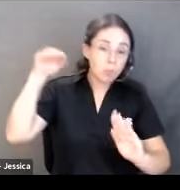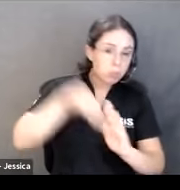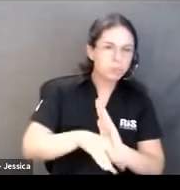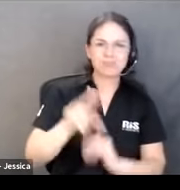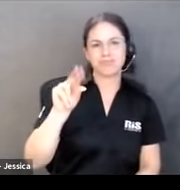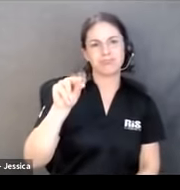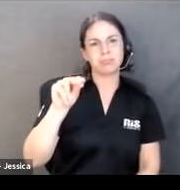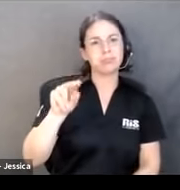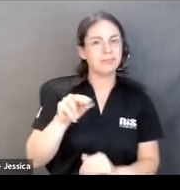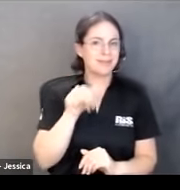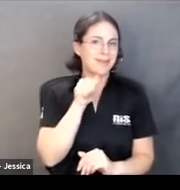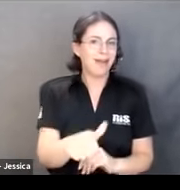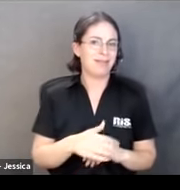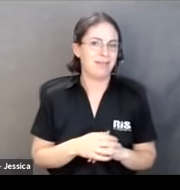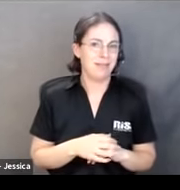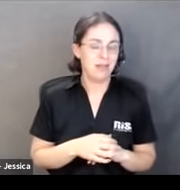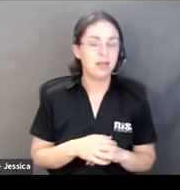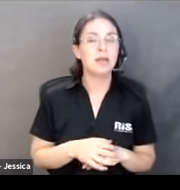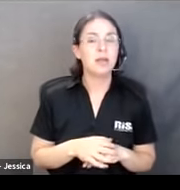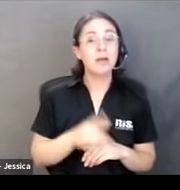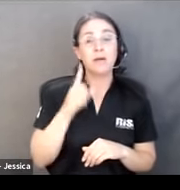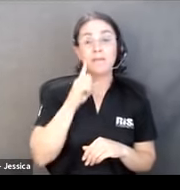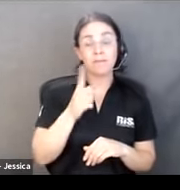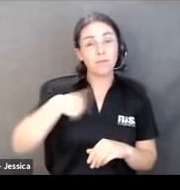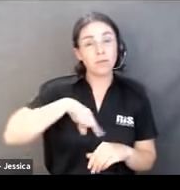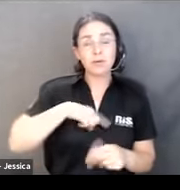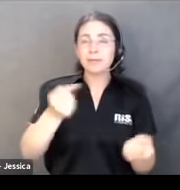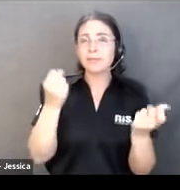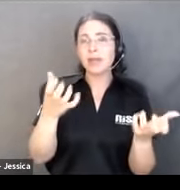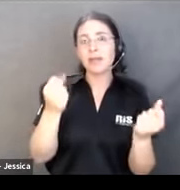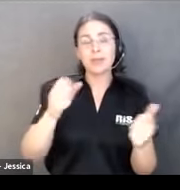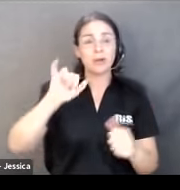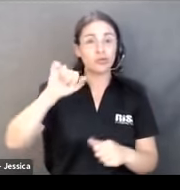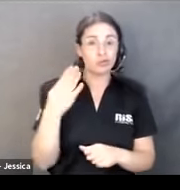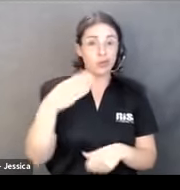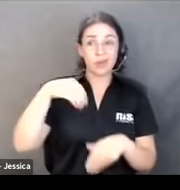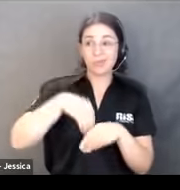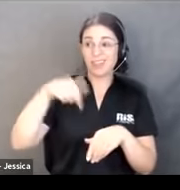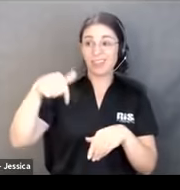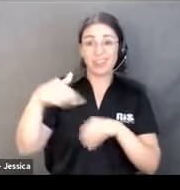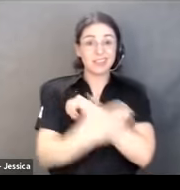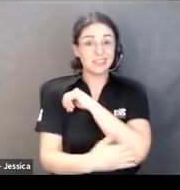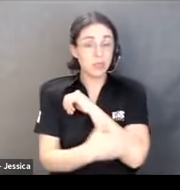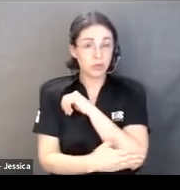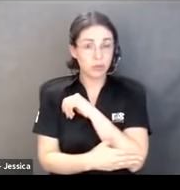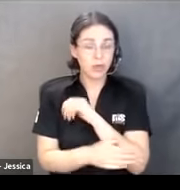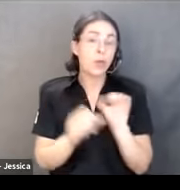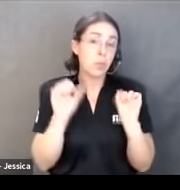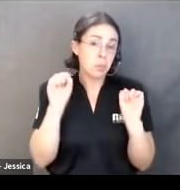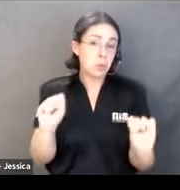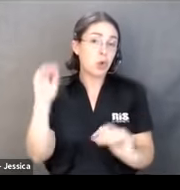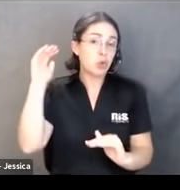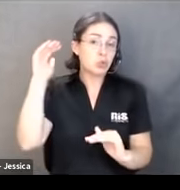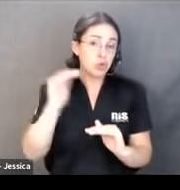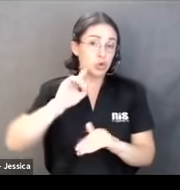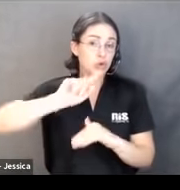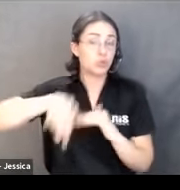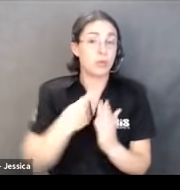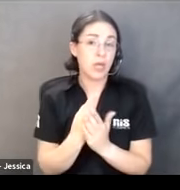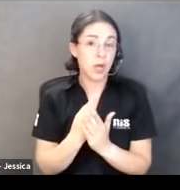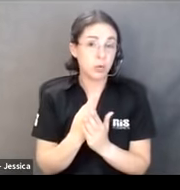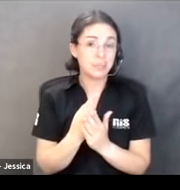means is that we, for many, many, many jobs in our country, could reduce the hours,